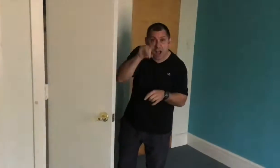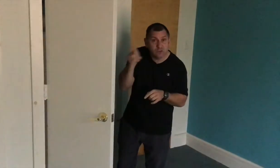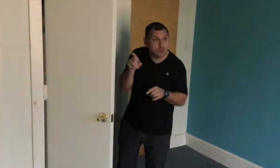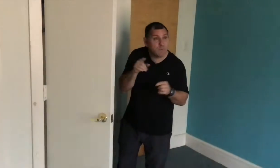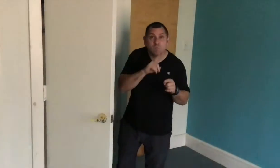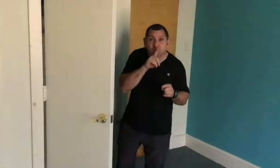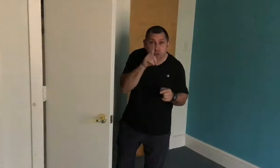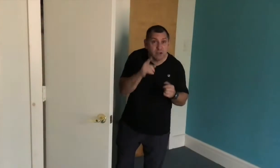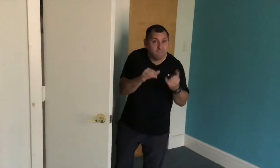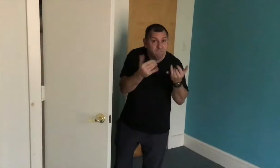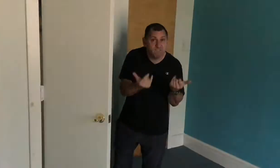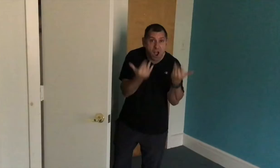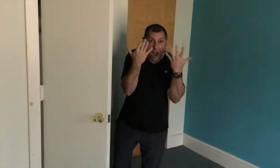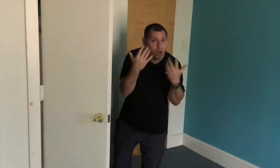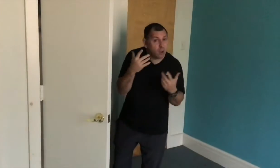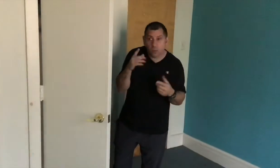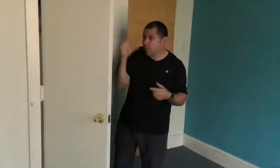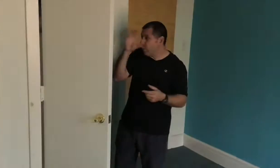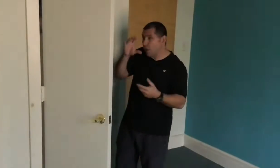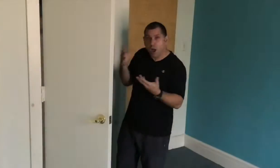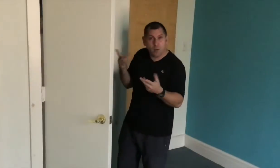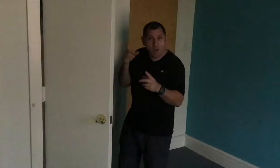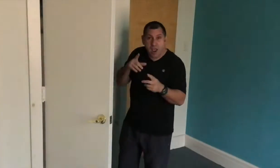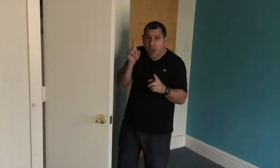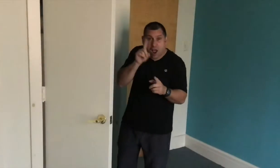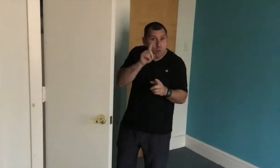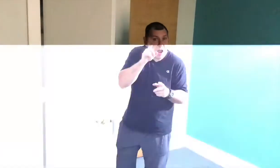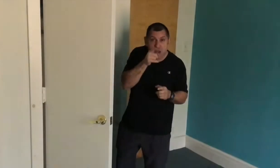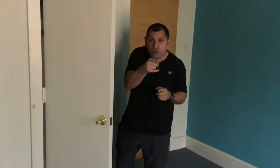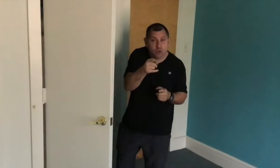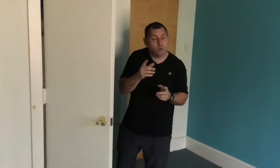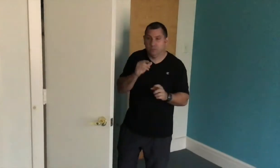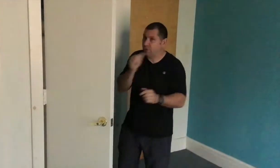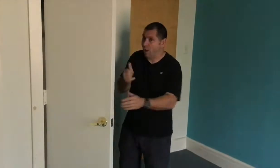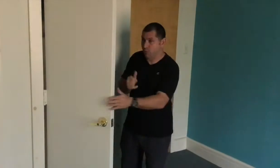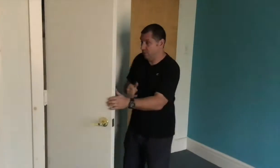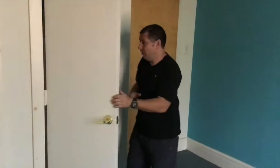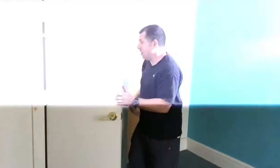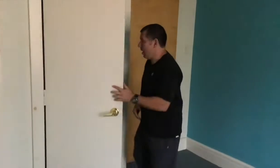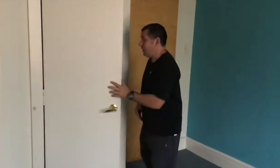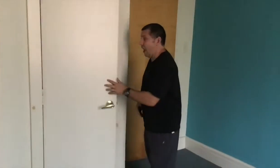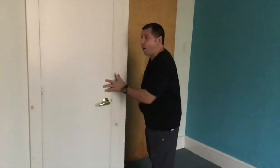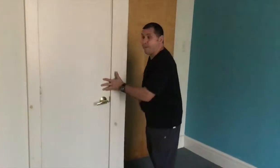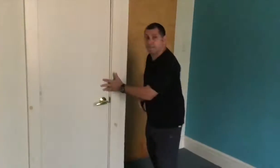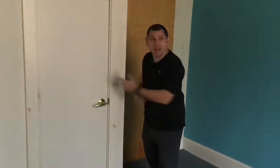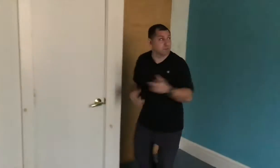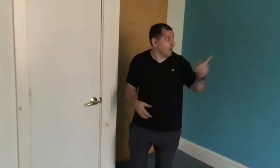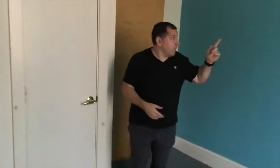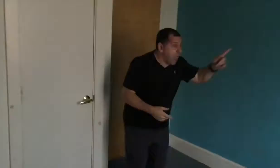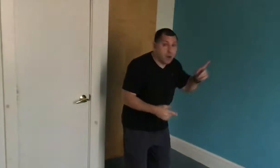Then if you do that, the firemen can't find you. They'll look all over for you and they won't know where you are. So don't hide.